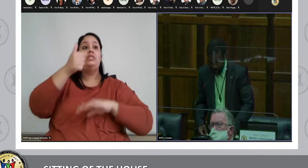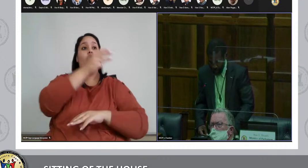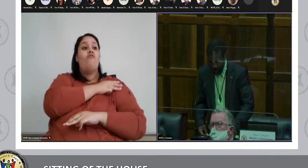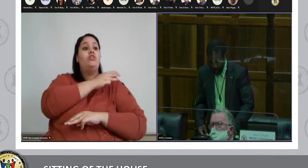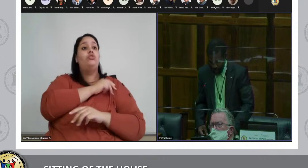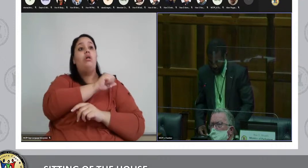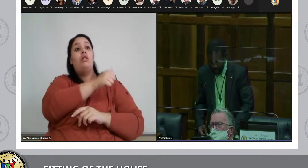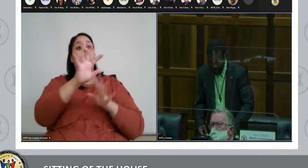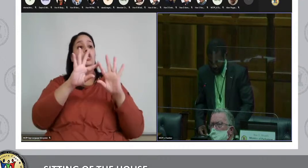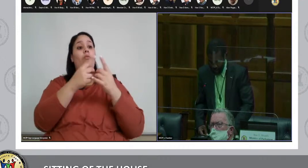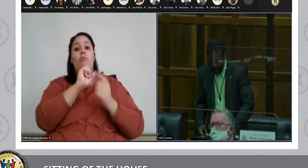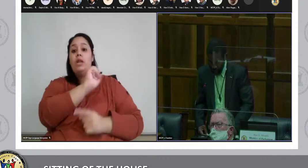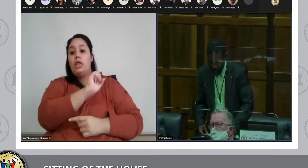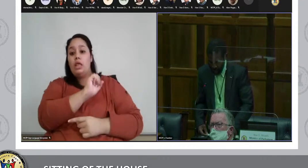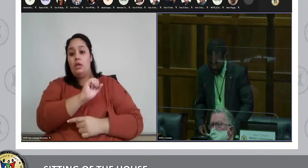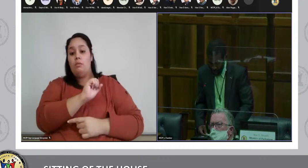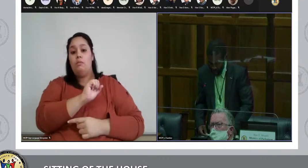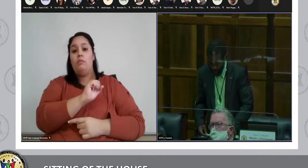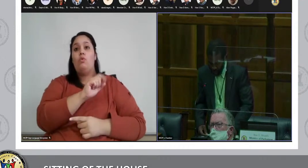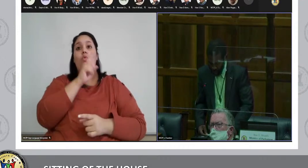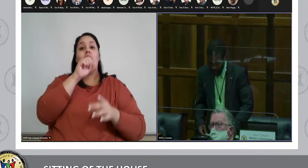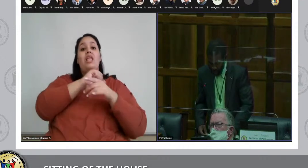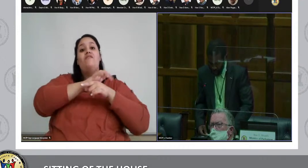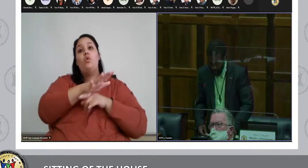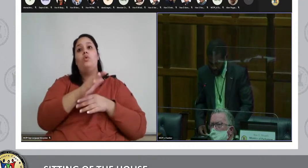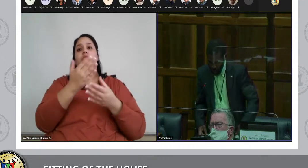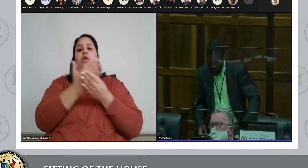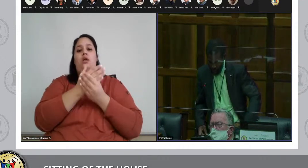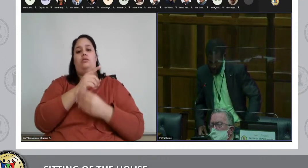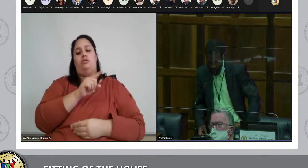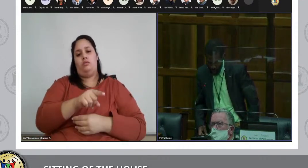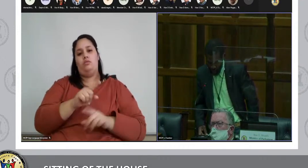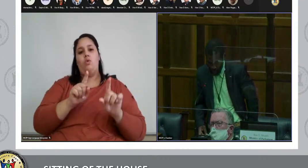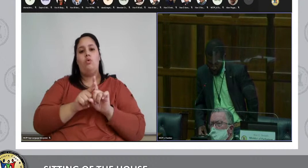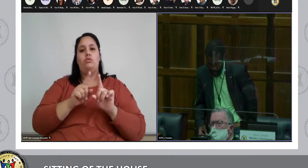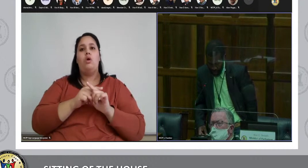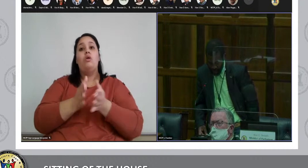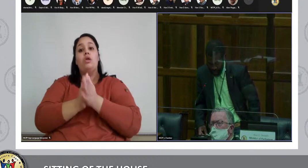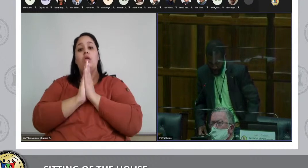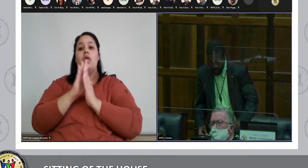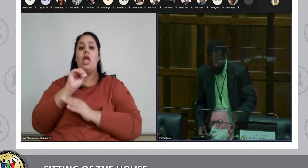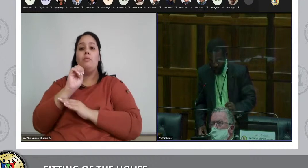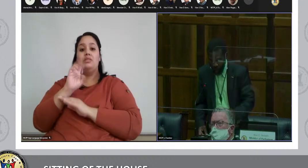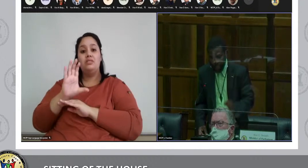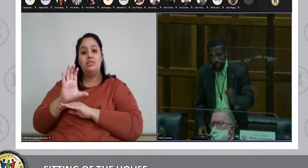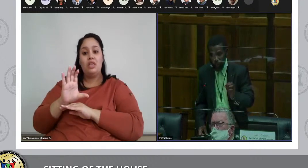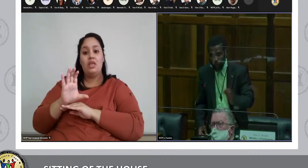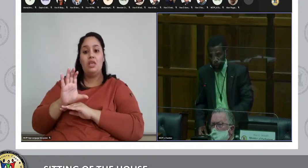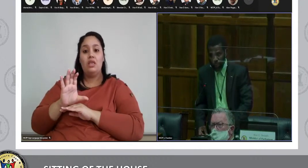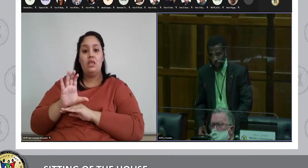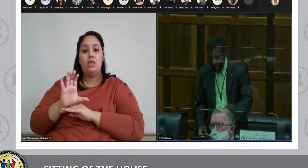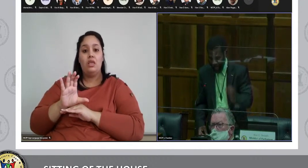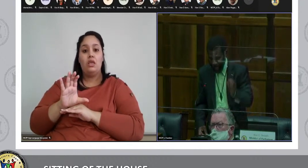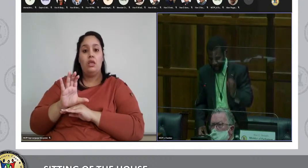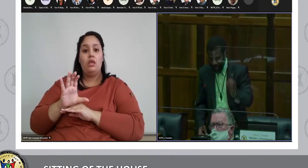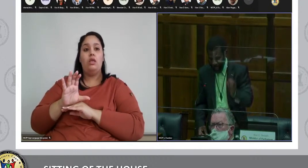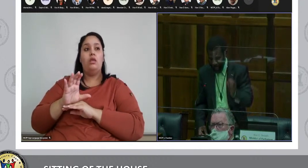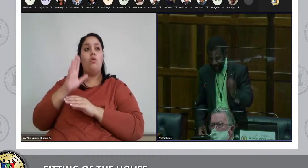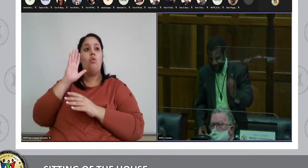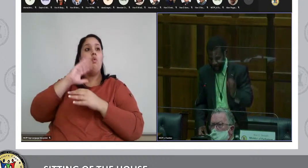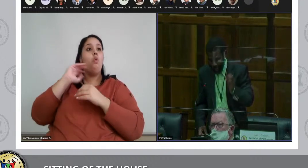in the department that have tried to influence the outcome of the case. We call on the MEC to provide the victim with more